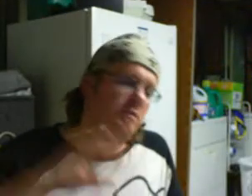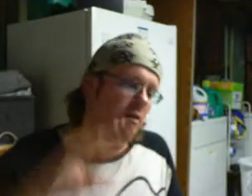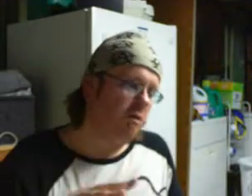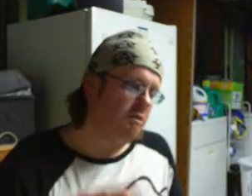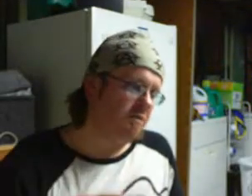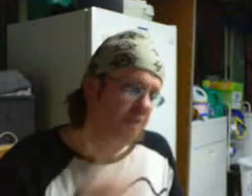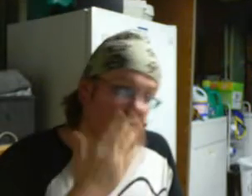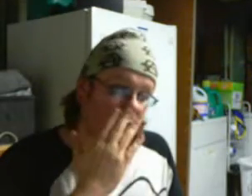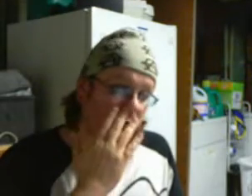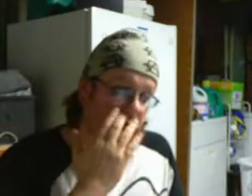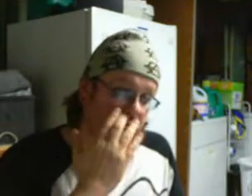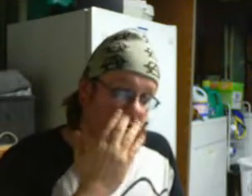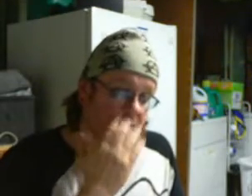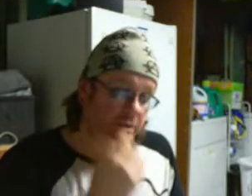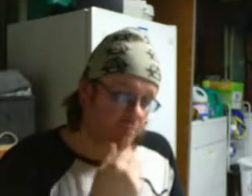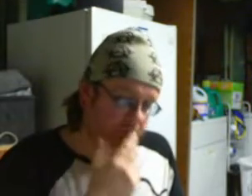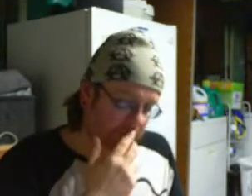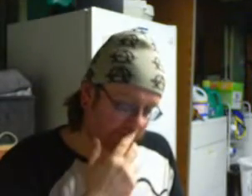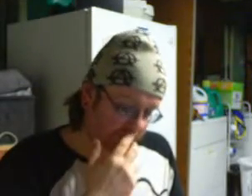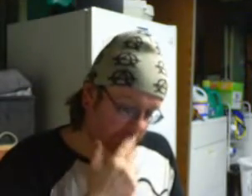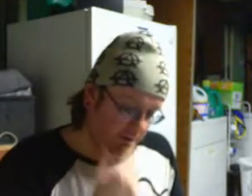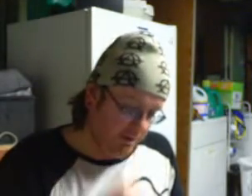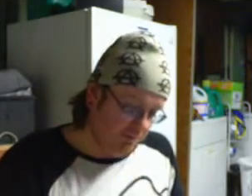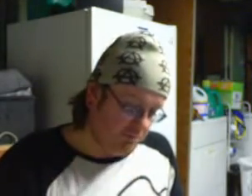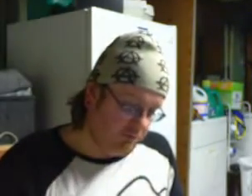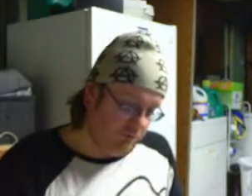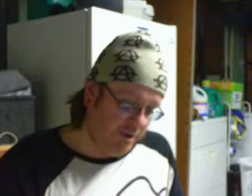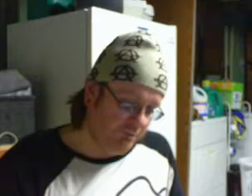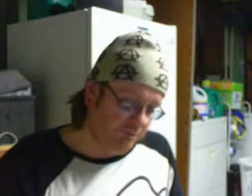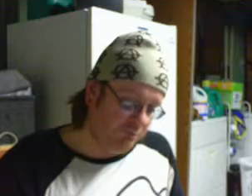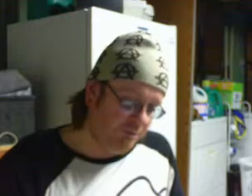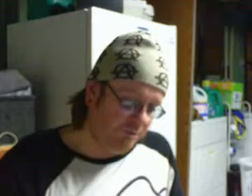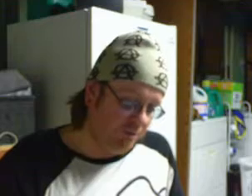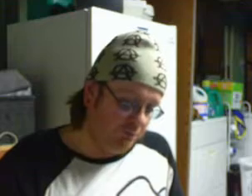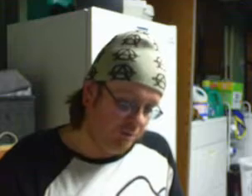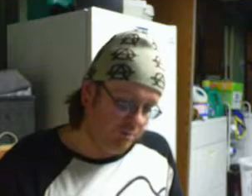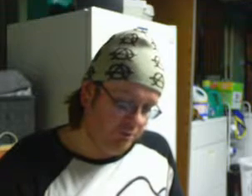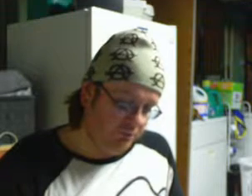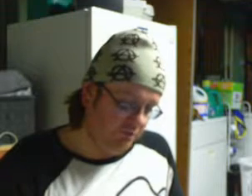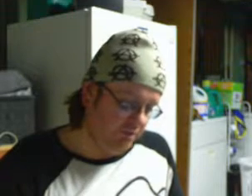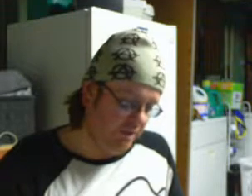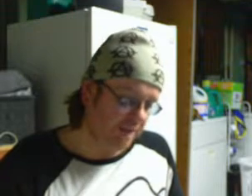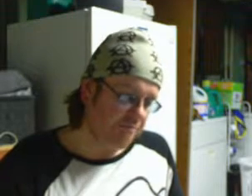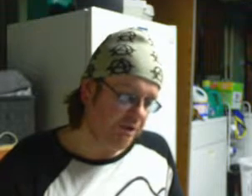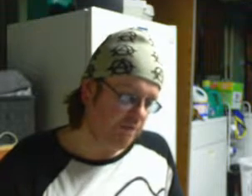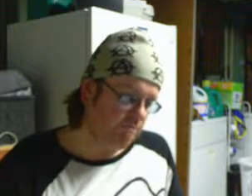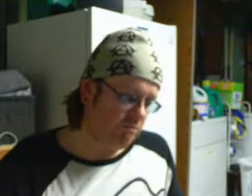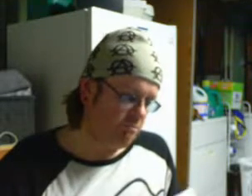all of Israel expected him to be king. "But the crown eluded me and fell to my brother, since it came to him from